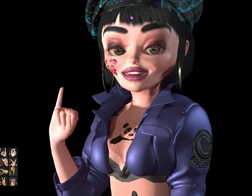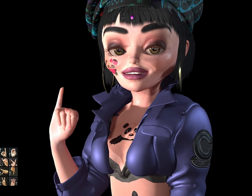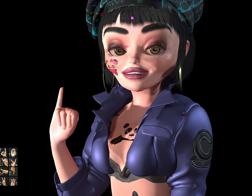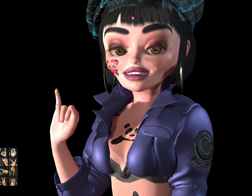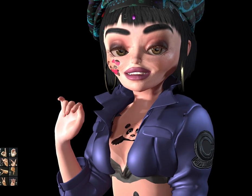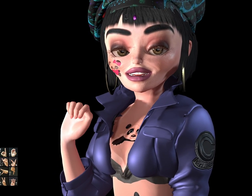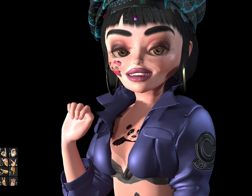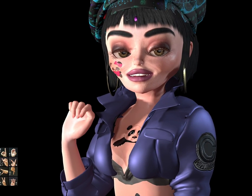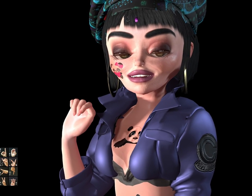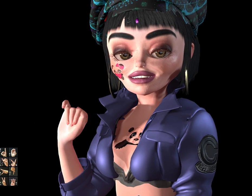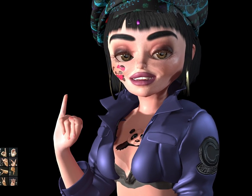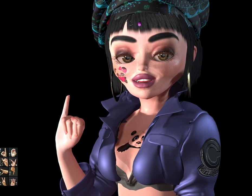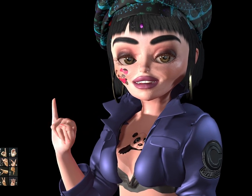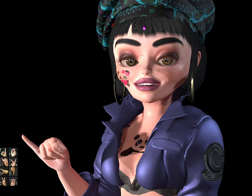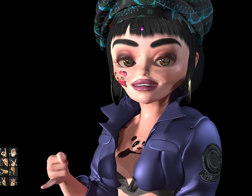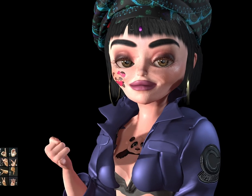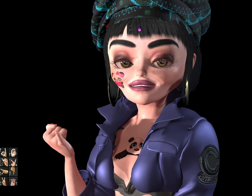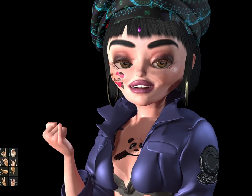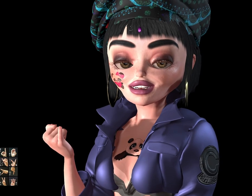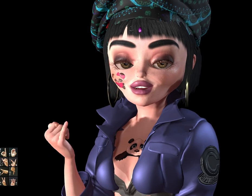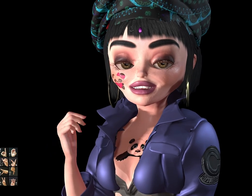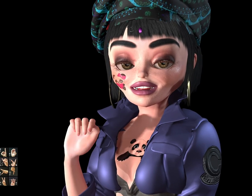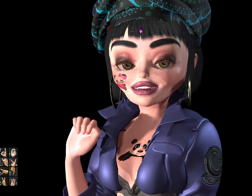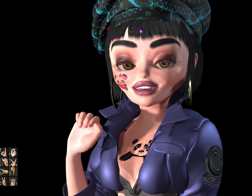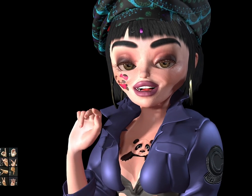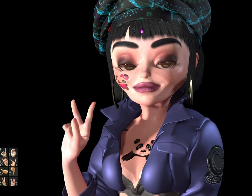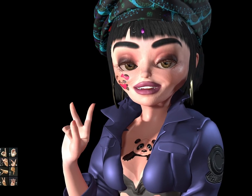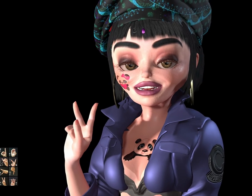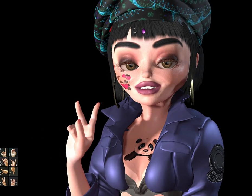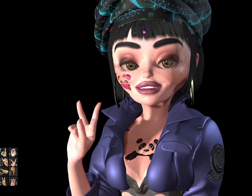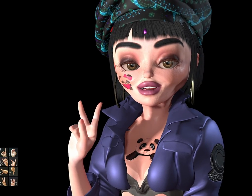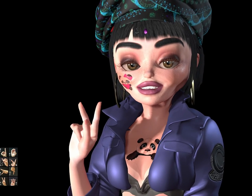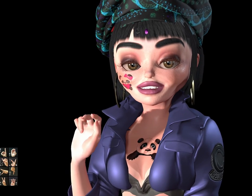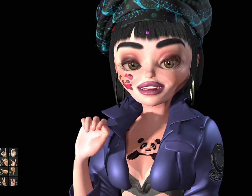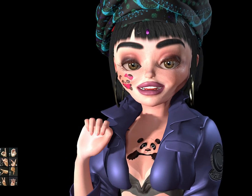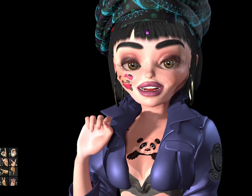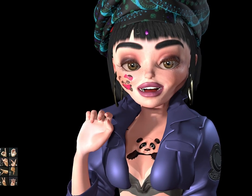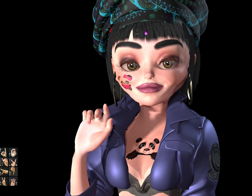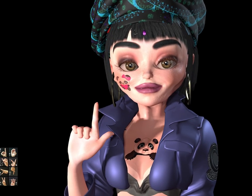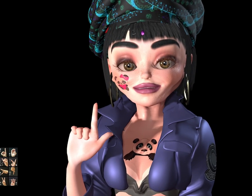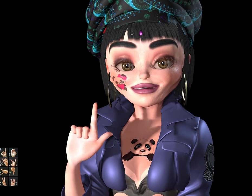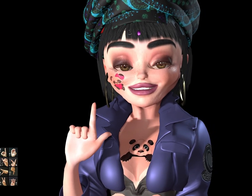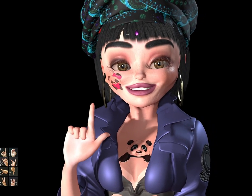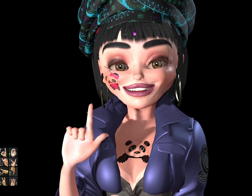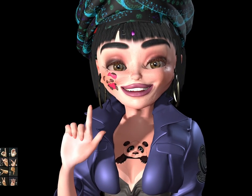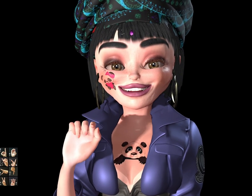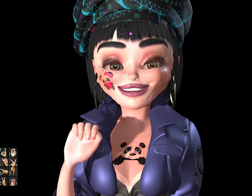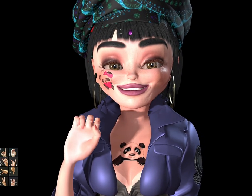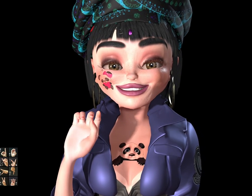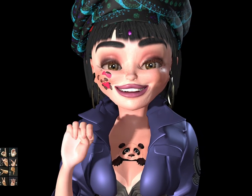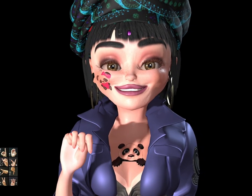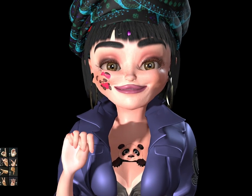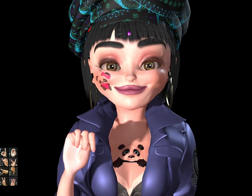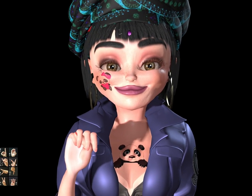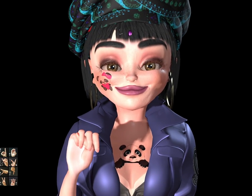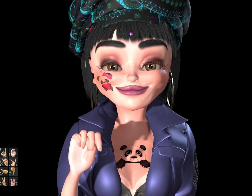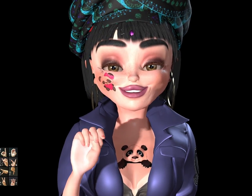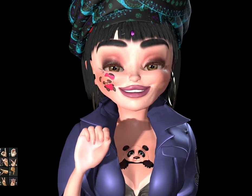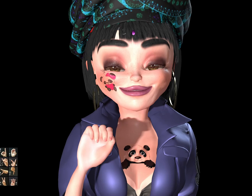animated in I-Clone. My voice was done in ReplicaStudios.com. Stay healthy and safe. Goodbye.